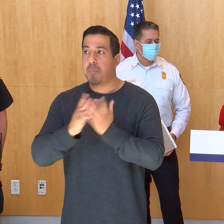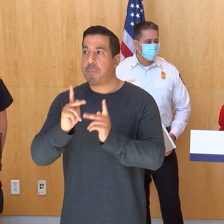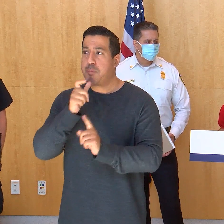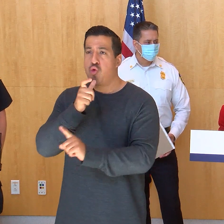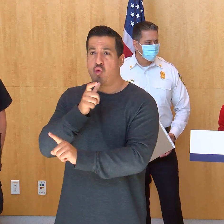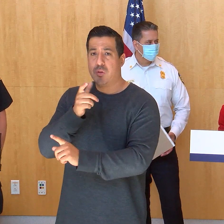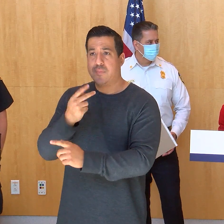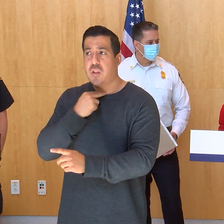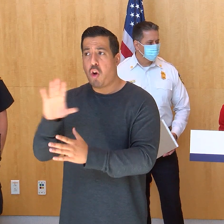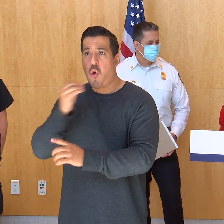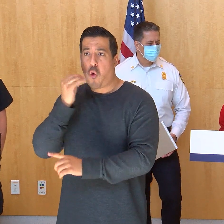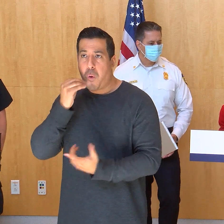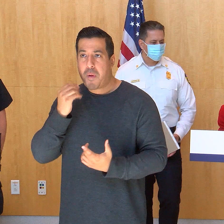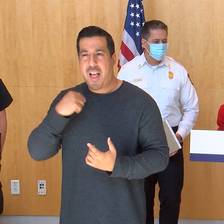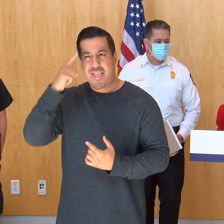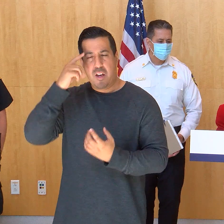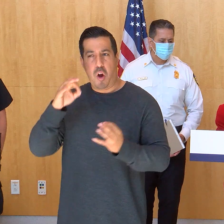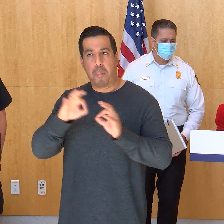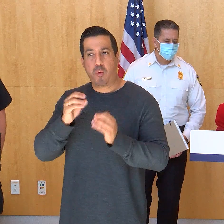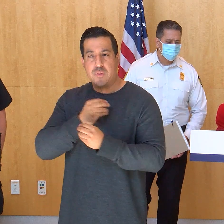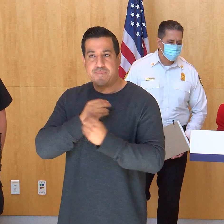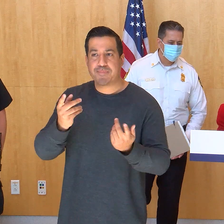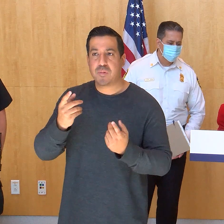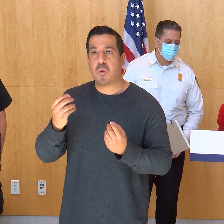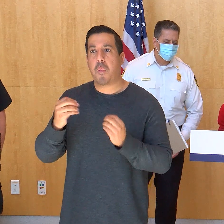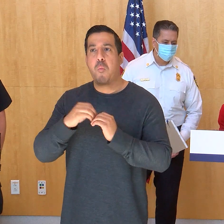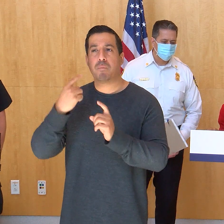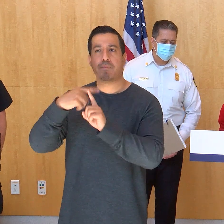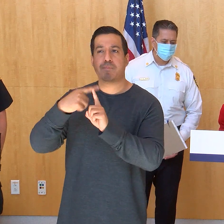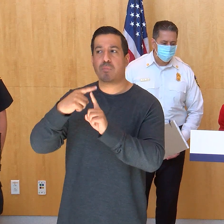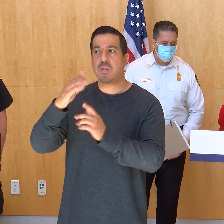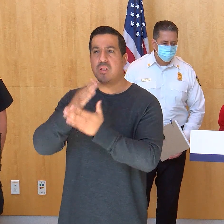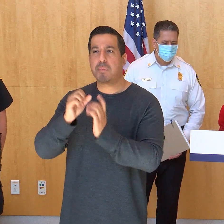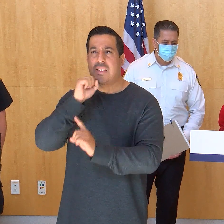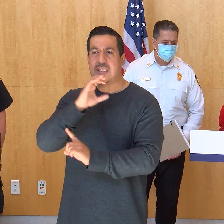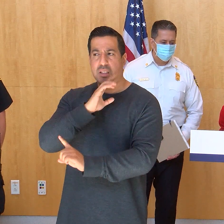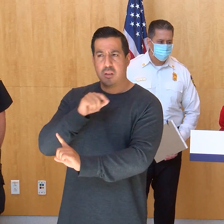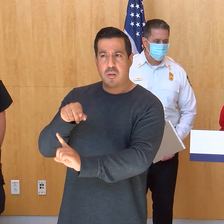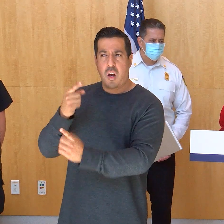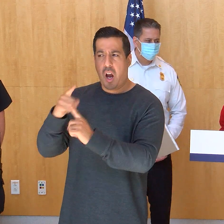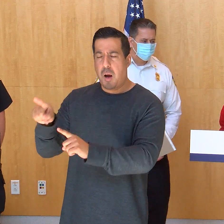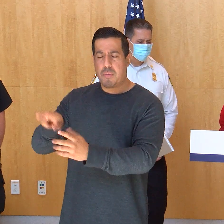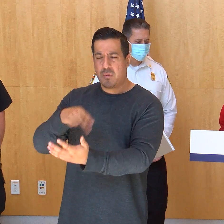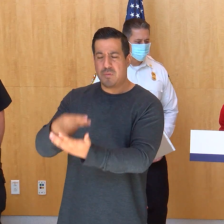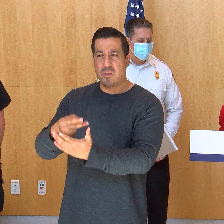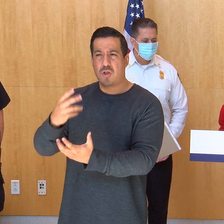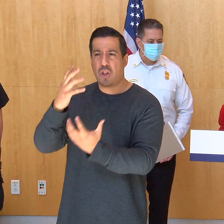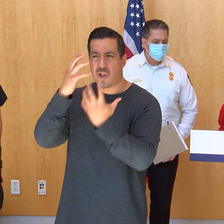I think it's important to give a little color to individuals, a senior that fell down in the dark, broke his